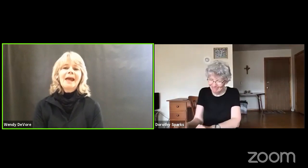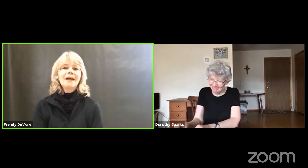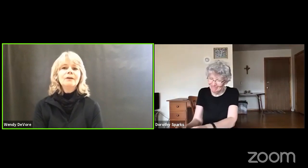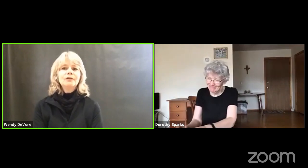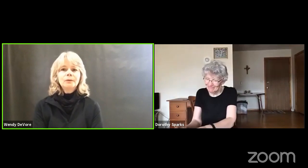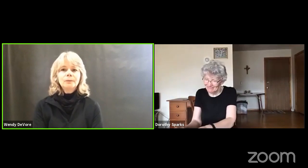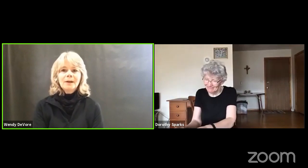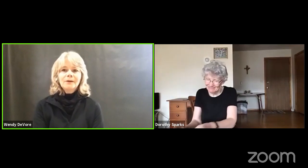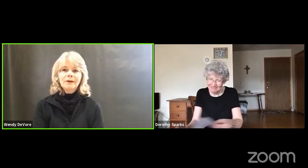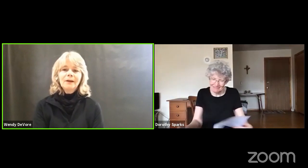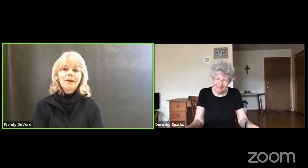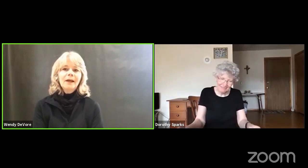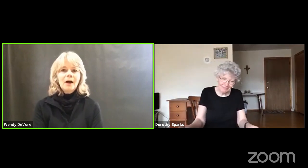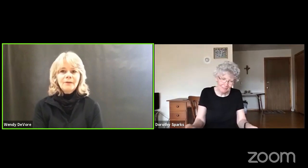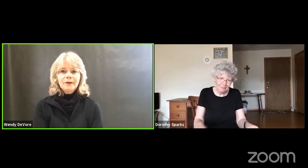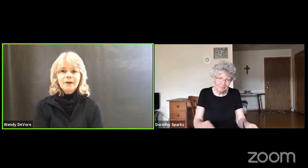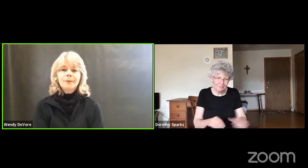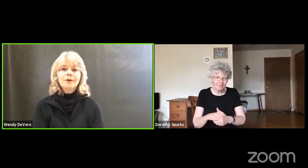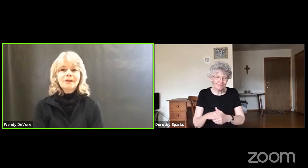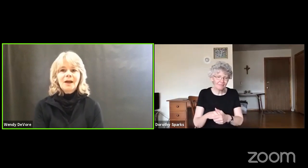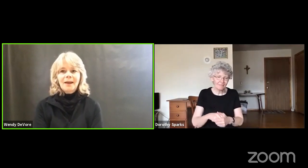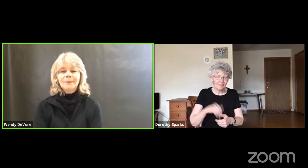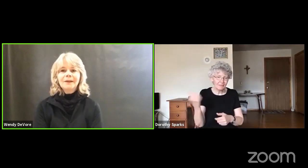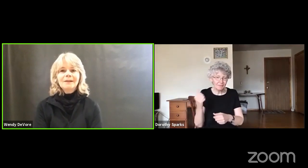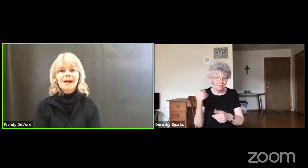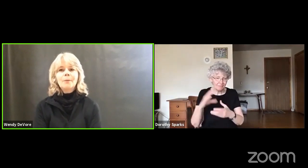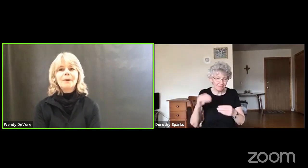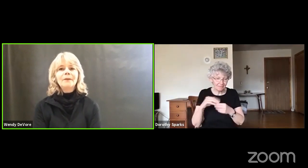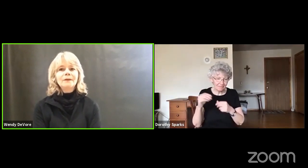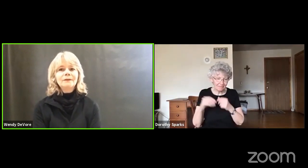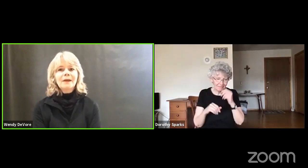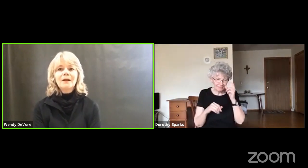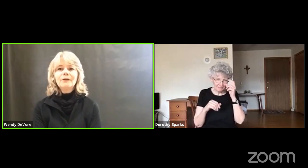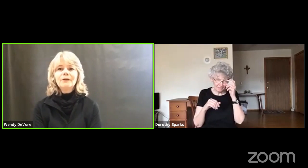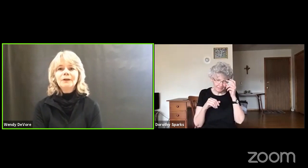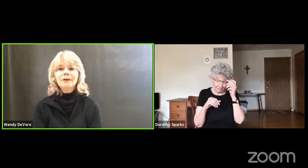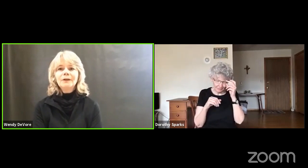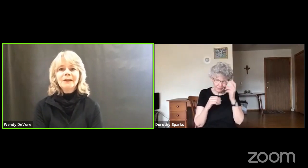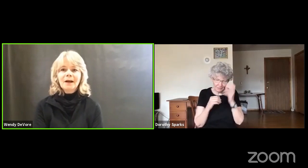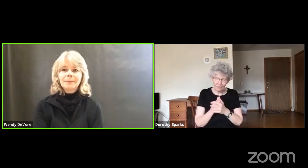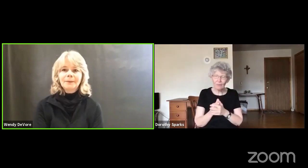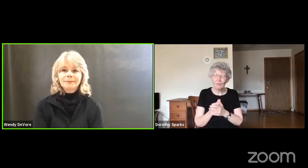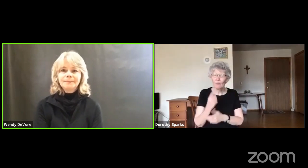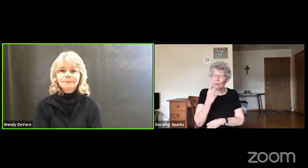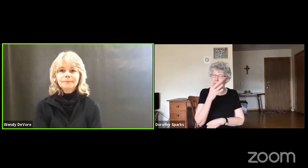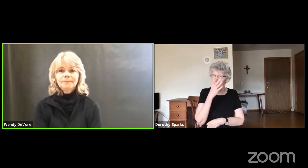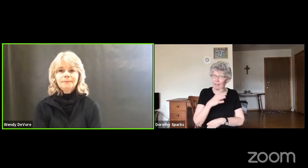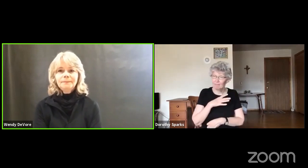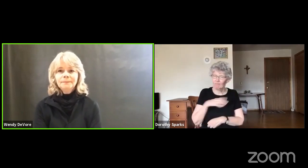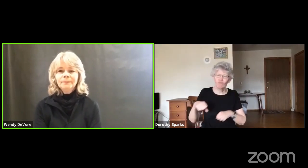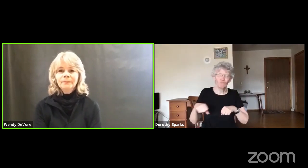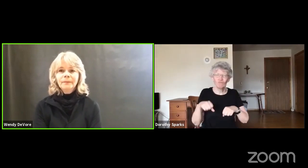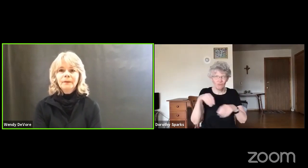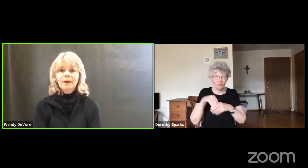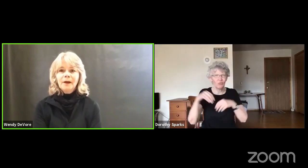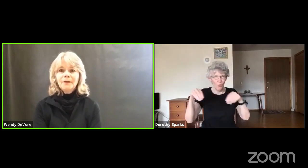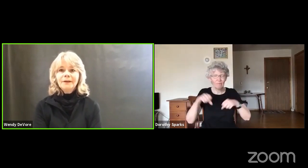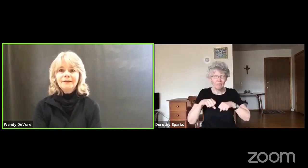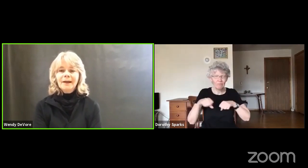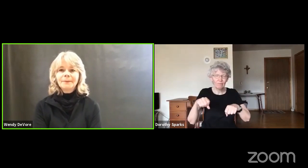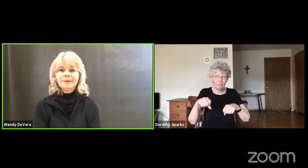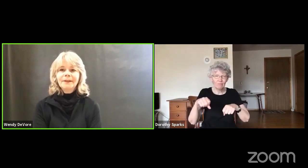woman had surrendered and offered up her time to help out this elderly couple.